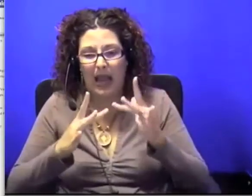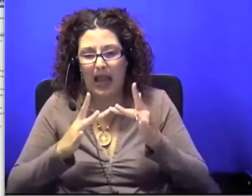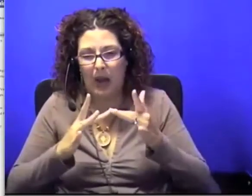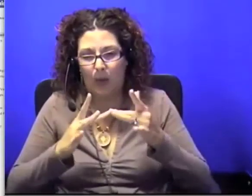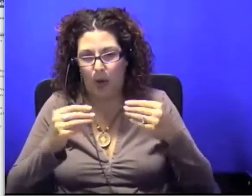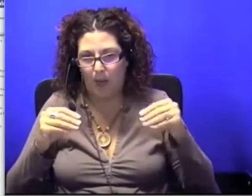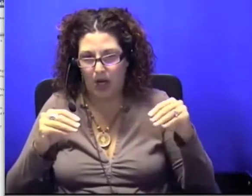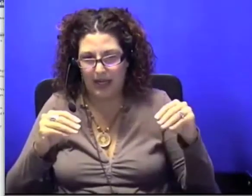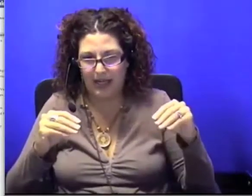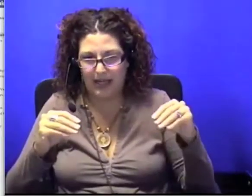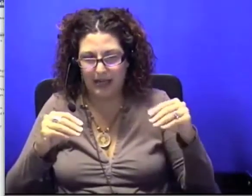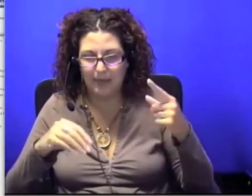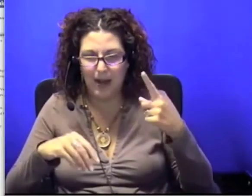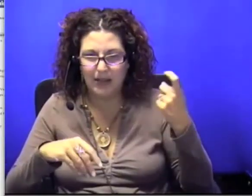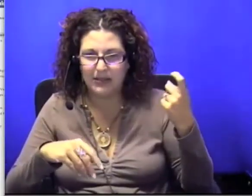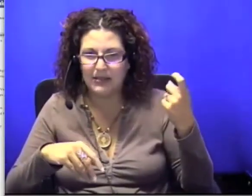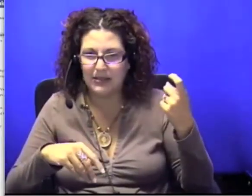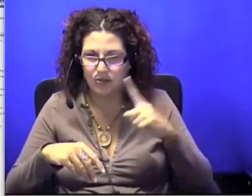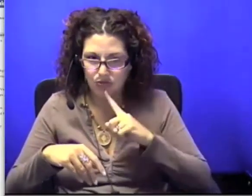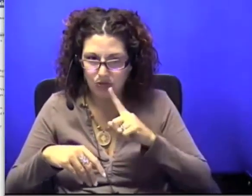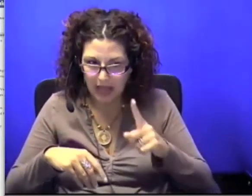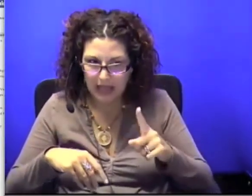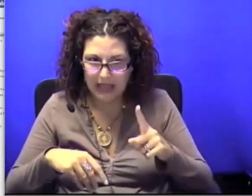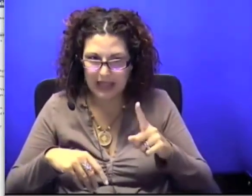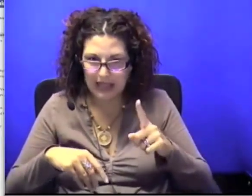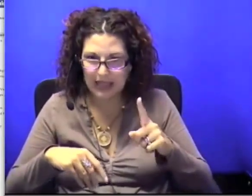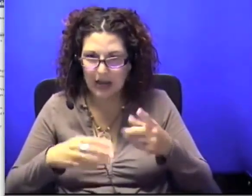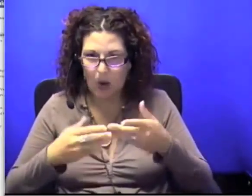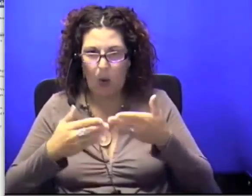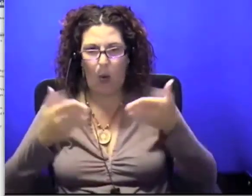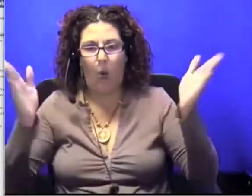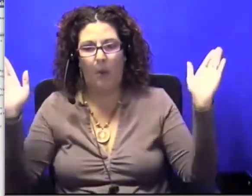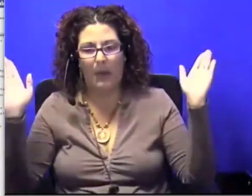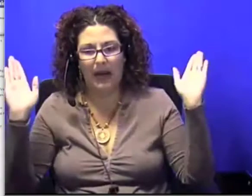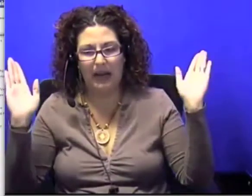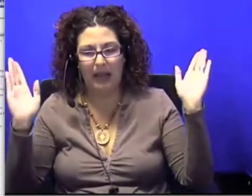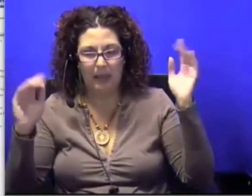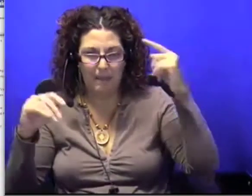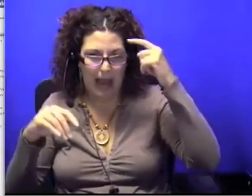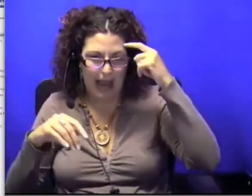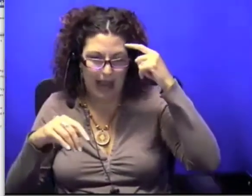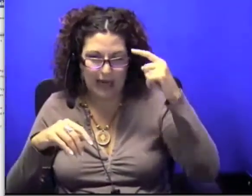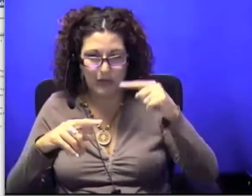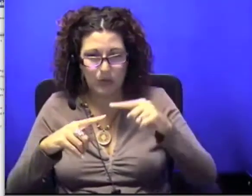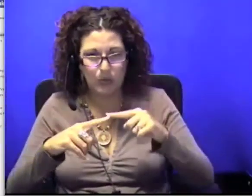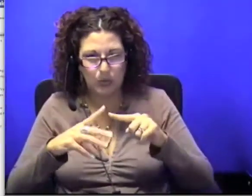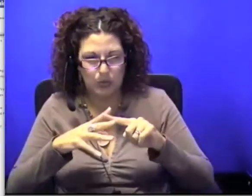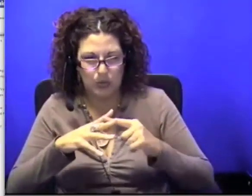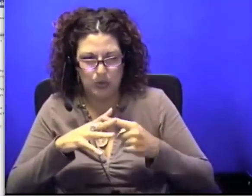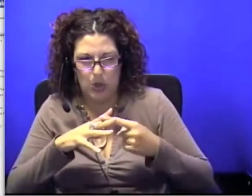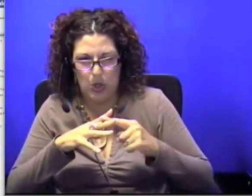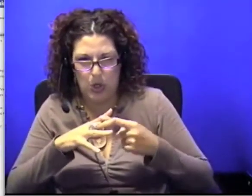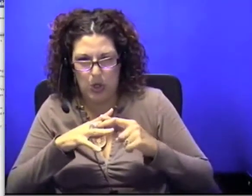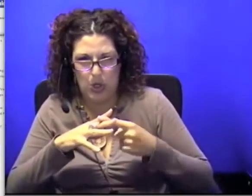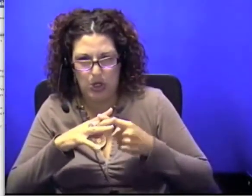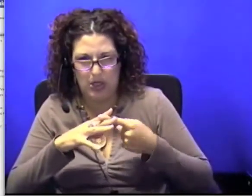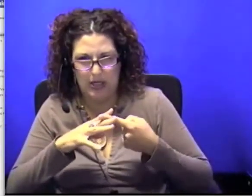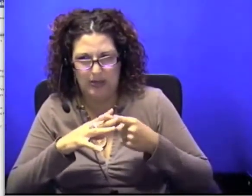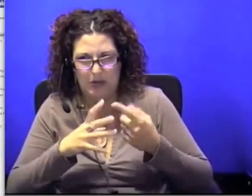is network marketing, because it is able to open up the minds to a budding entrepreneur and